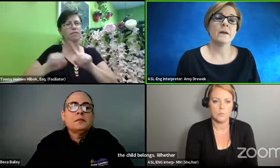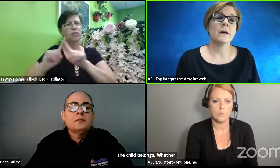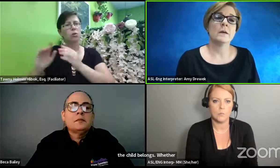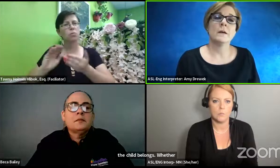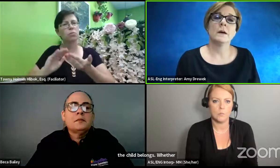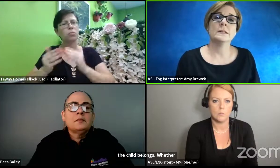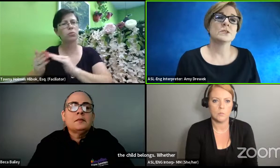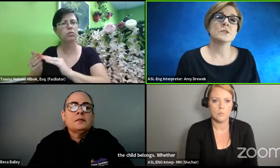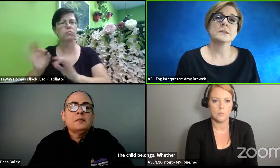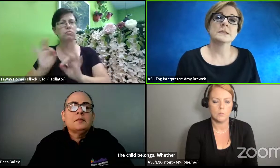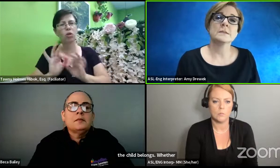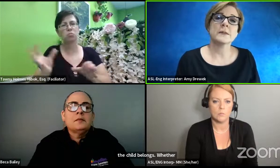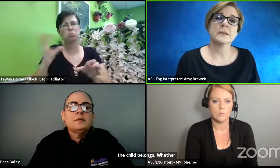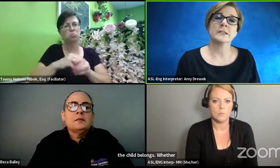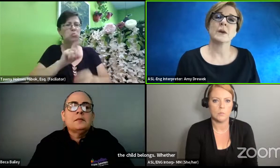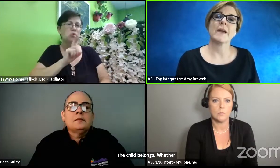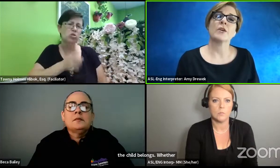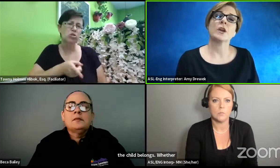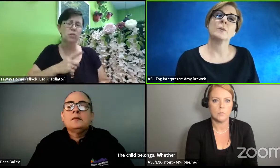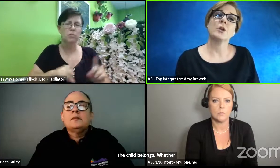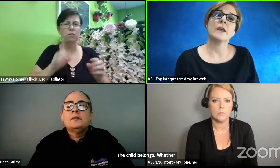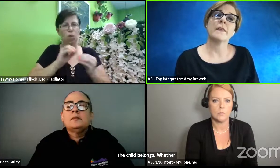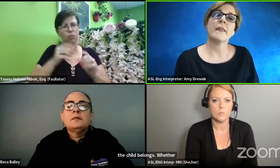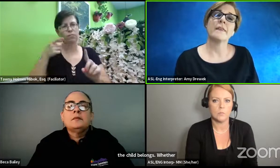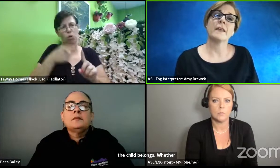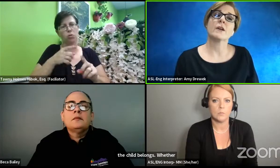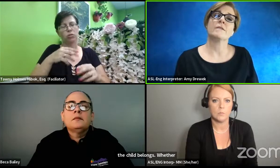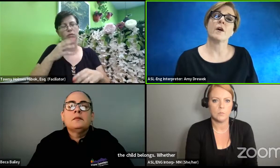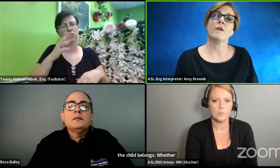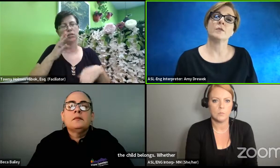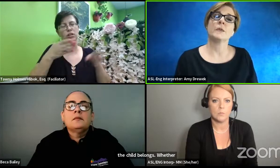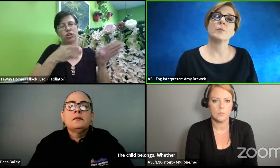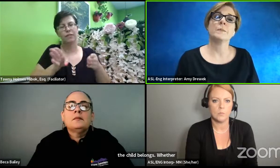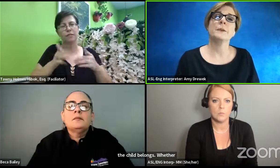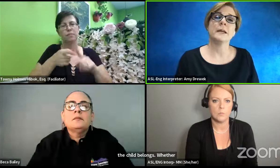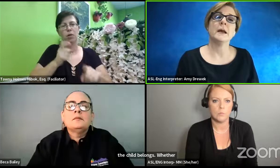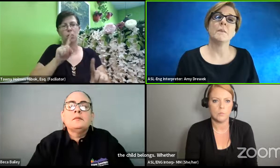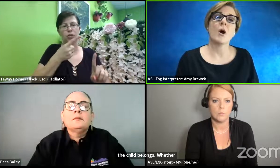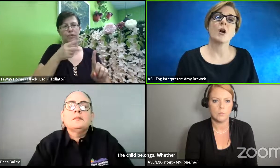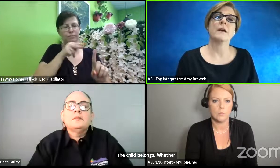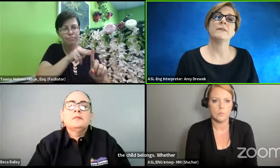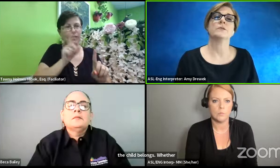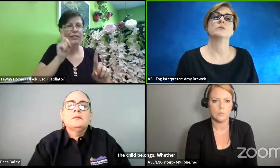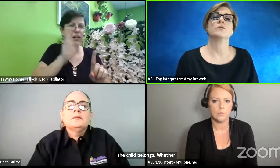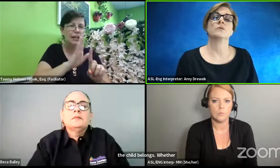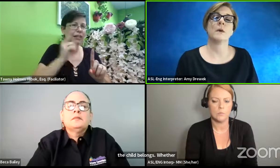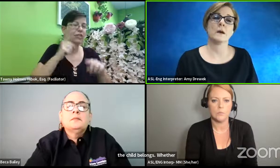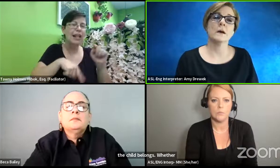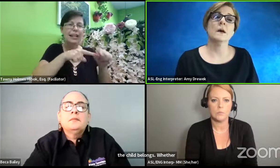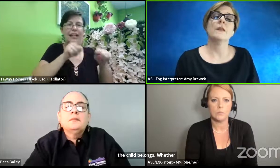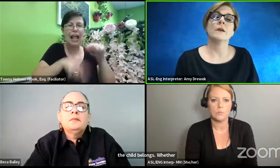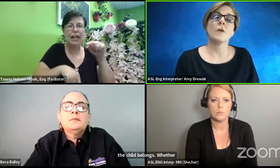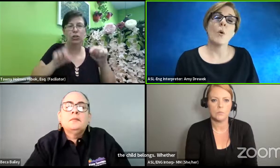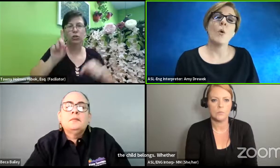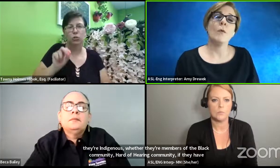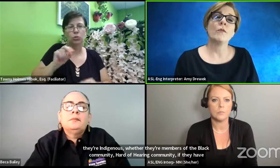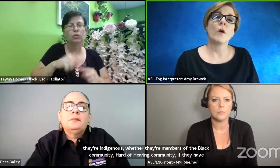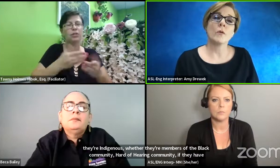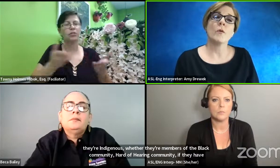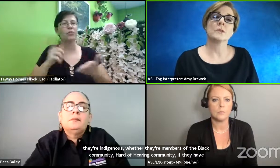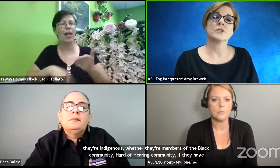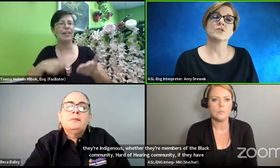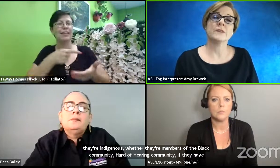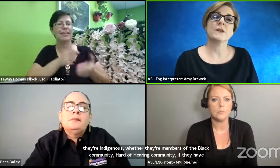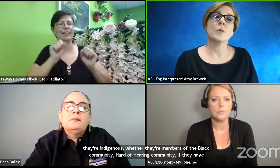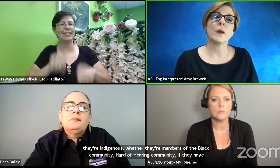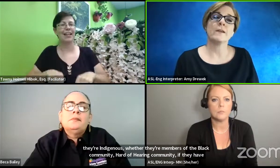they have additional disabilities, whatever community that they're involved with would be a part of their social model. The whole